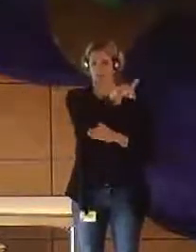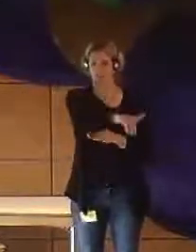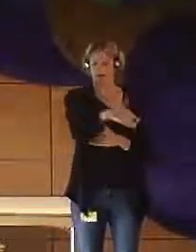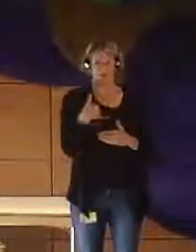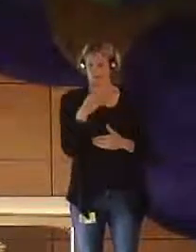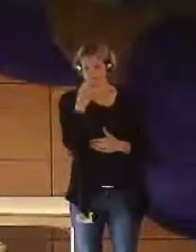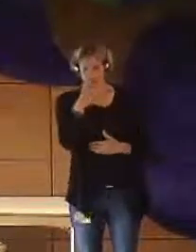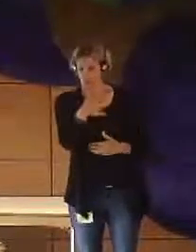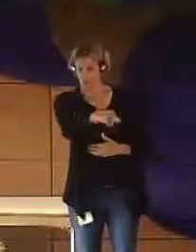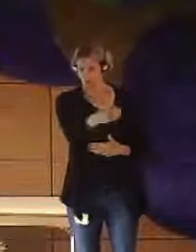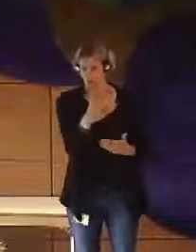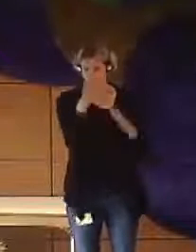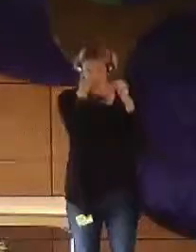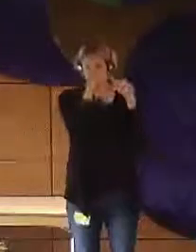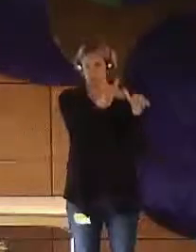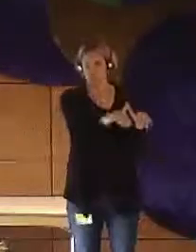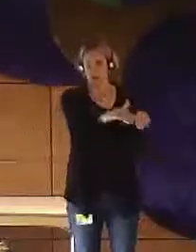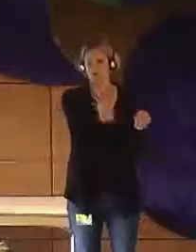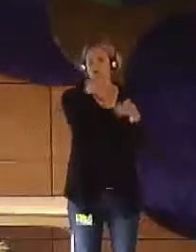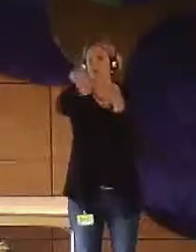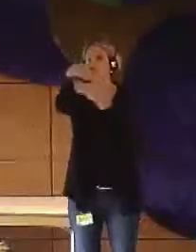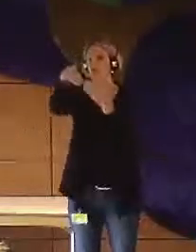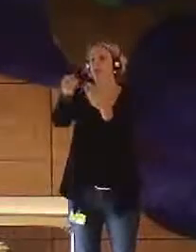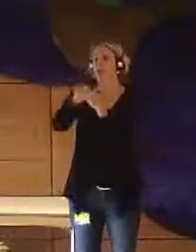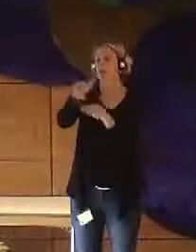Jeremy say? And they go, who's Jeremy?